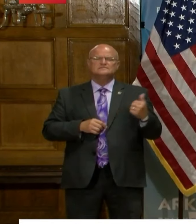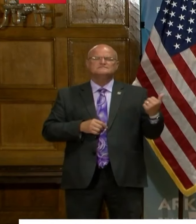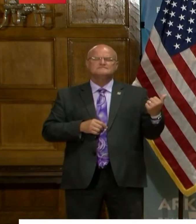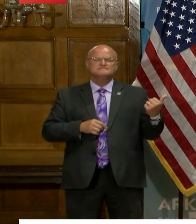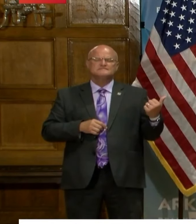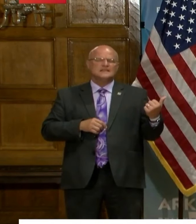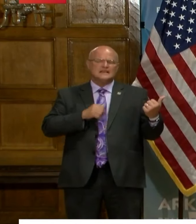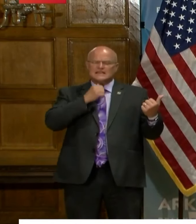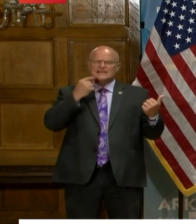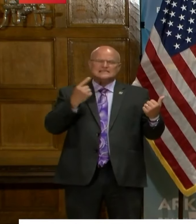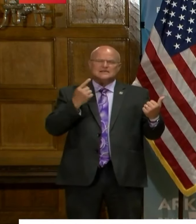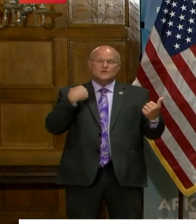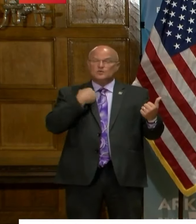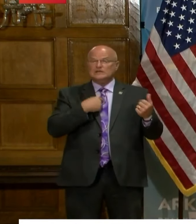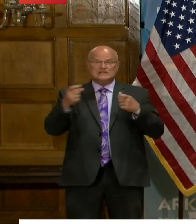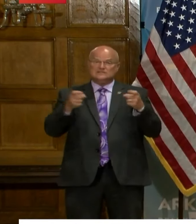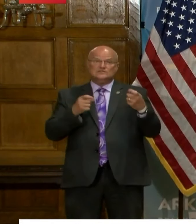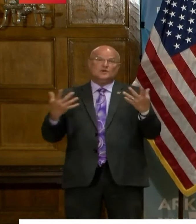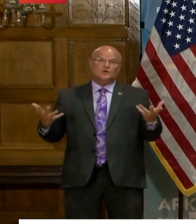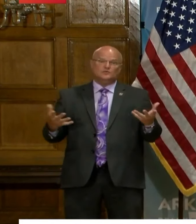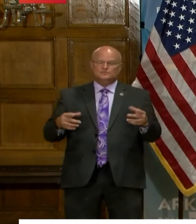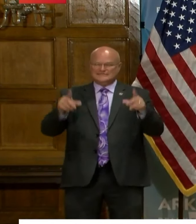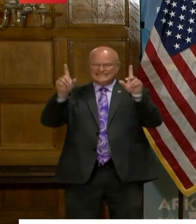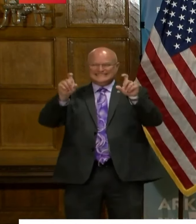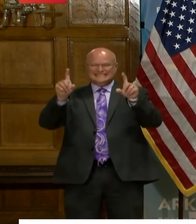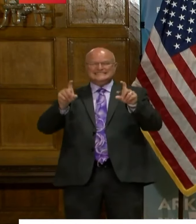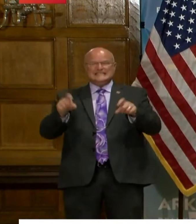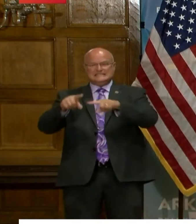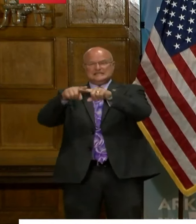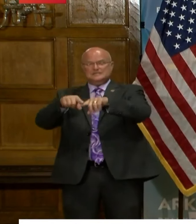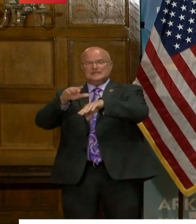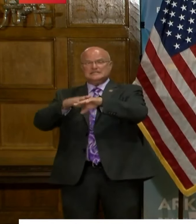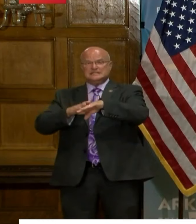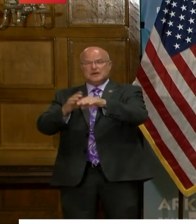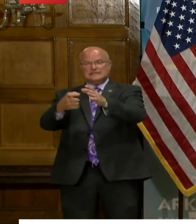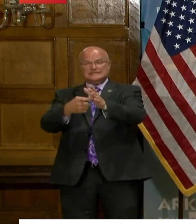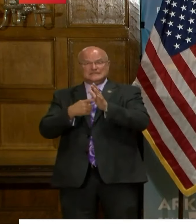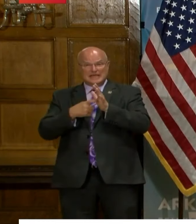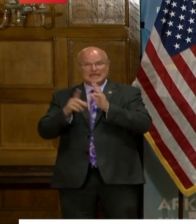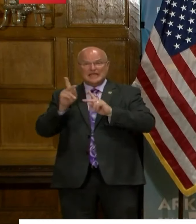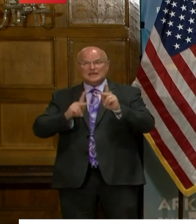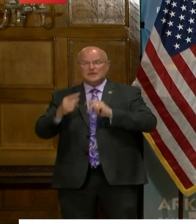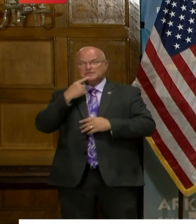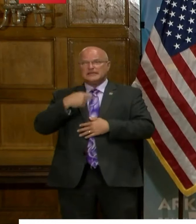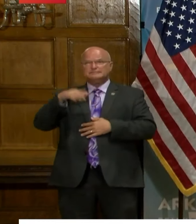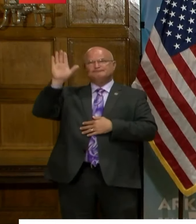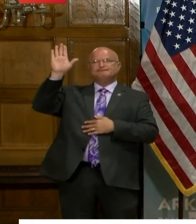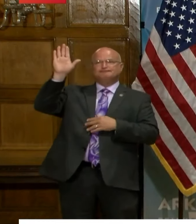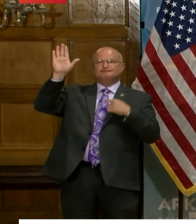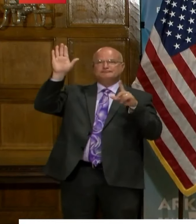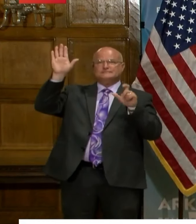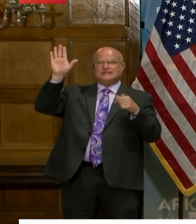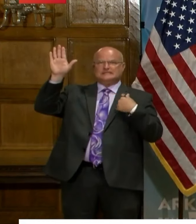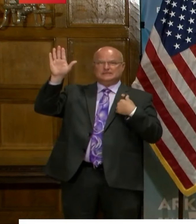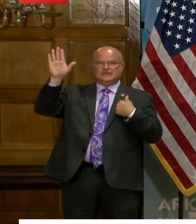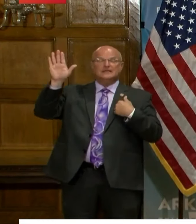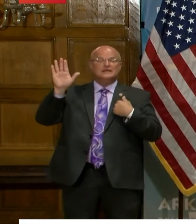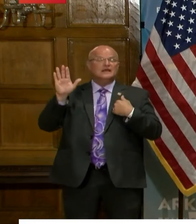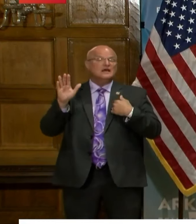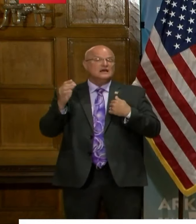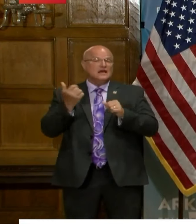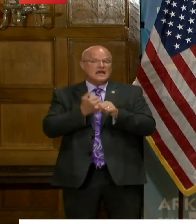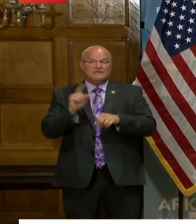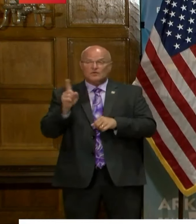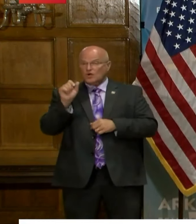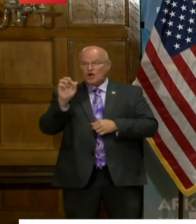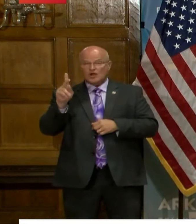It's not something that we totally control. I mean, testing depends upon demand and people saying, I want to be tested. And virtually